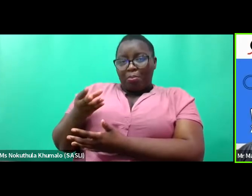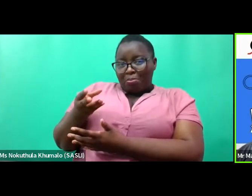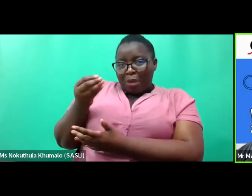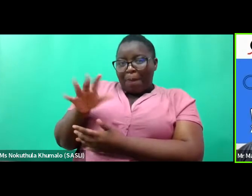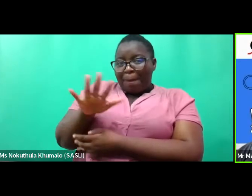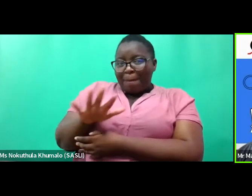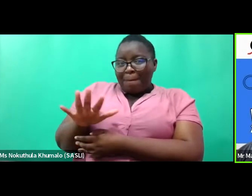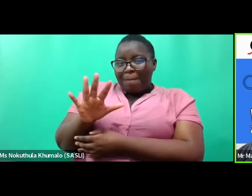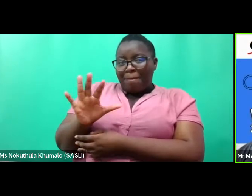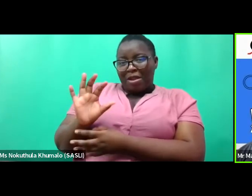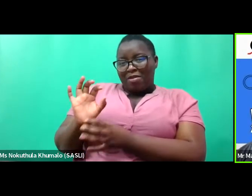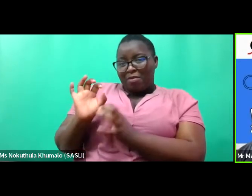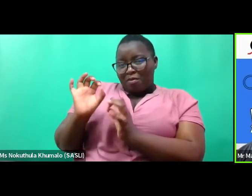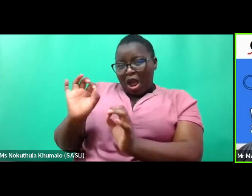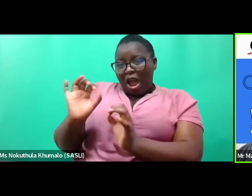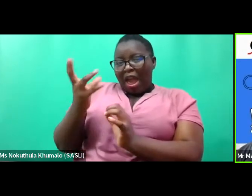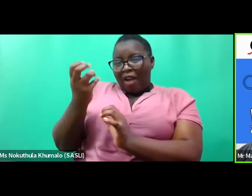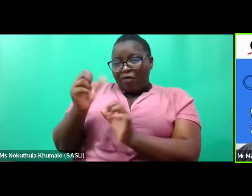with better